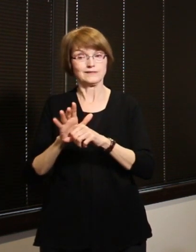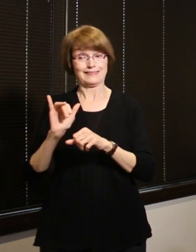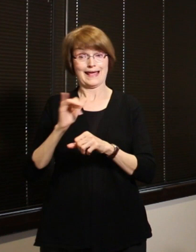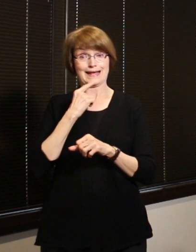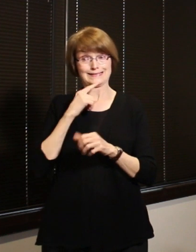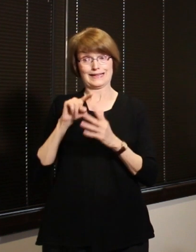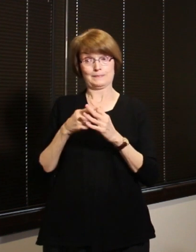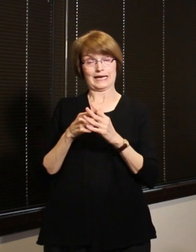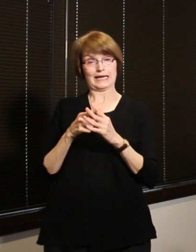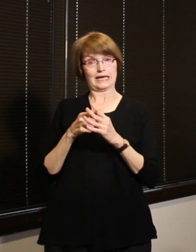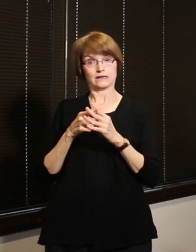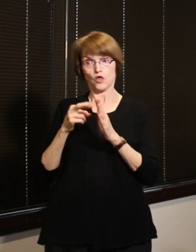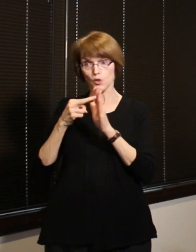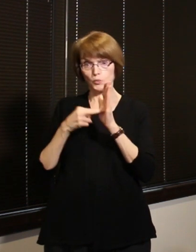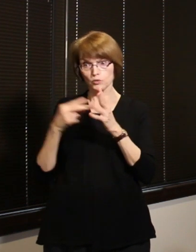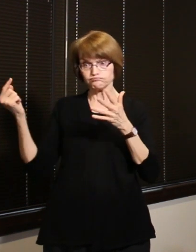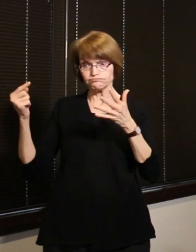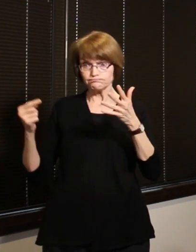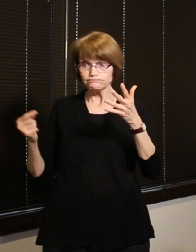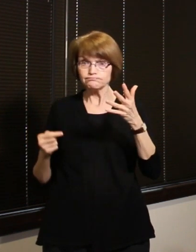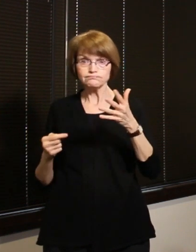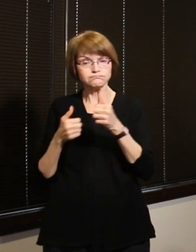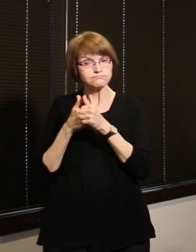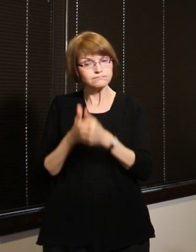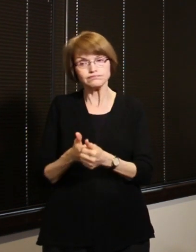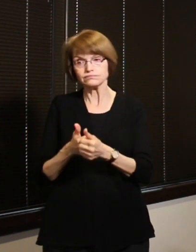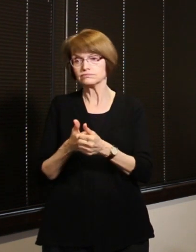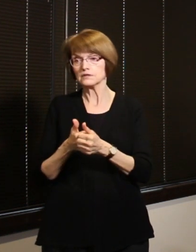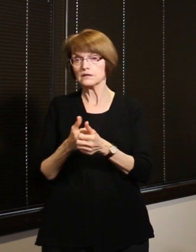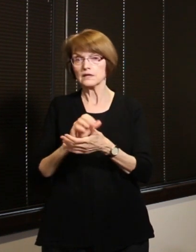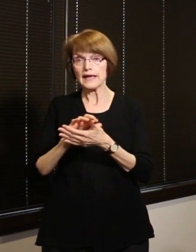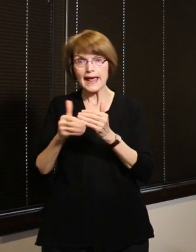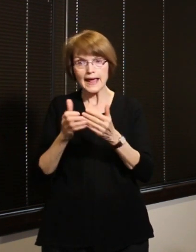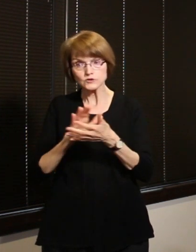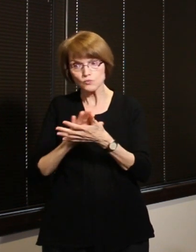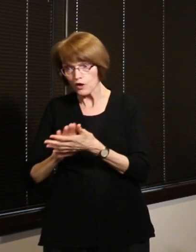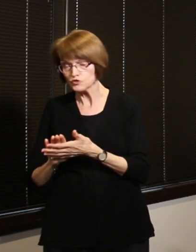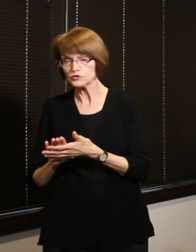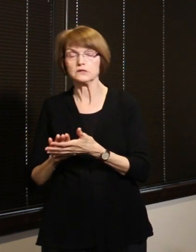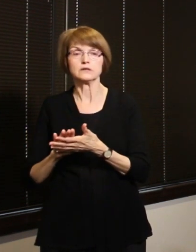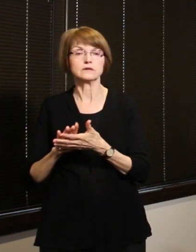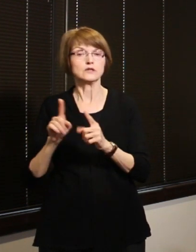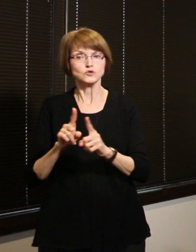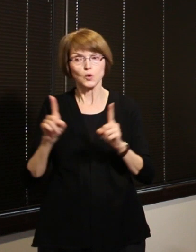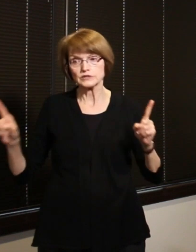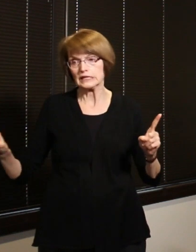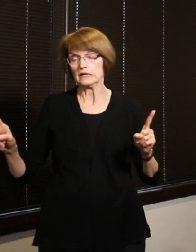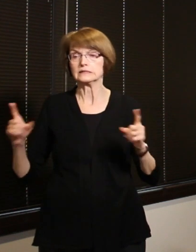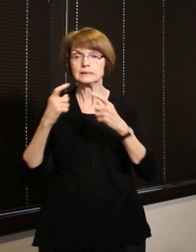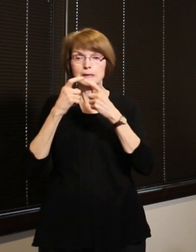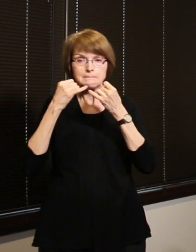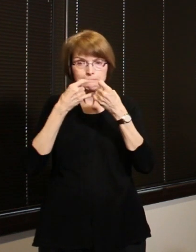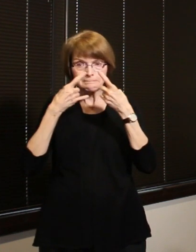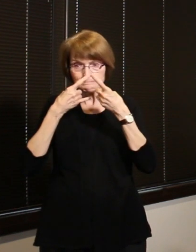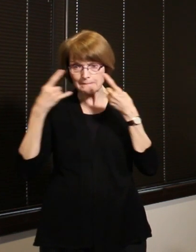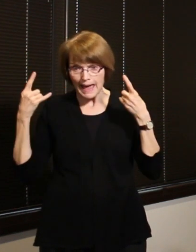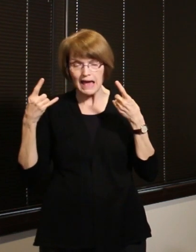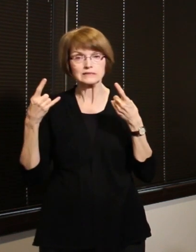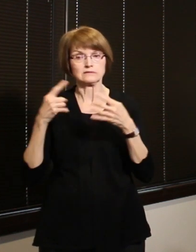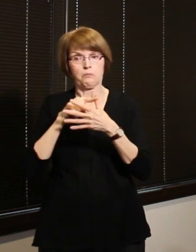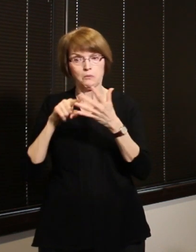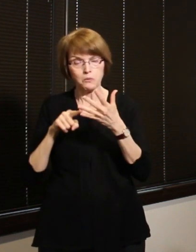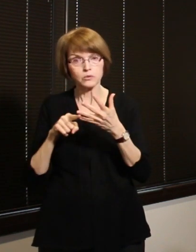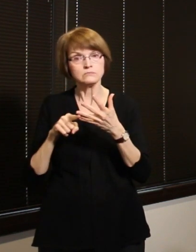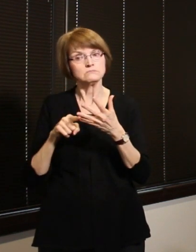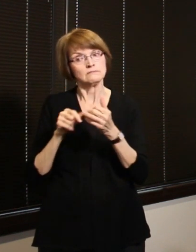beginning of my statement, which is washing hands, social distancing, masks out in public, all of those things to